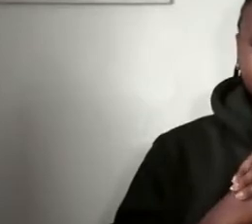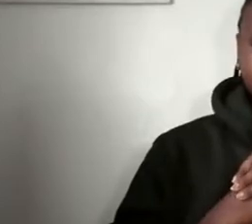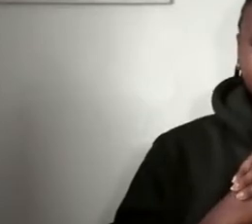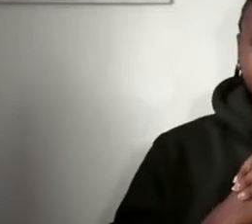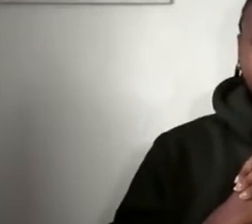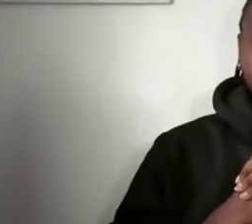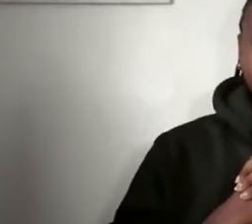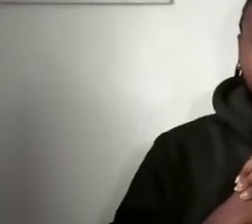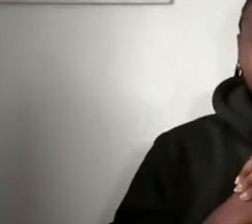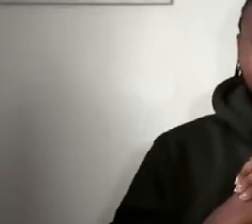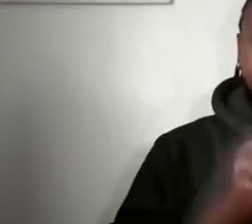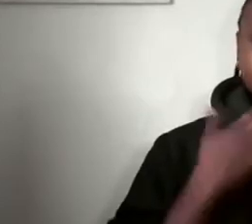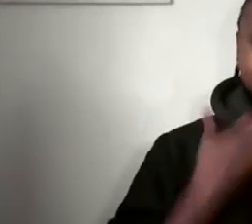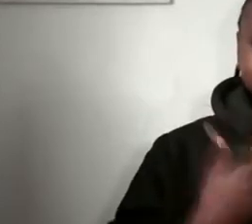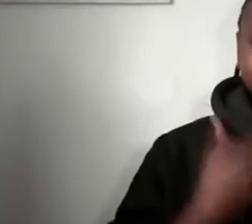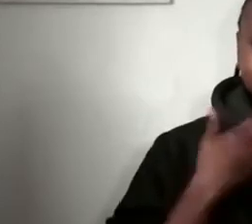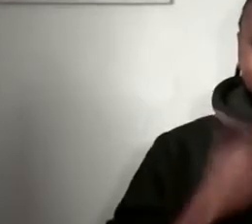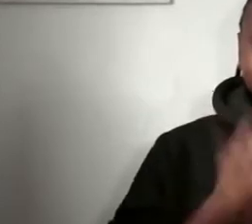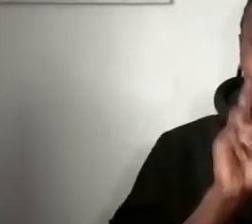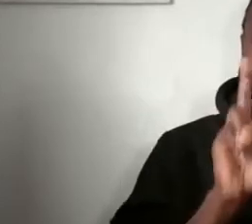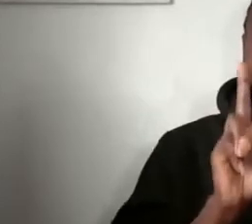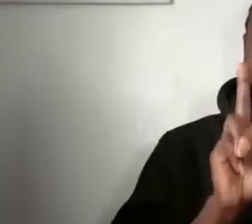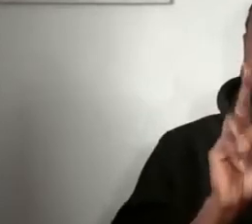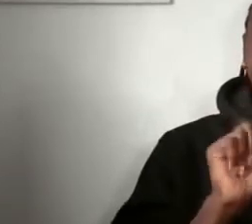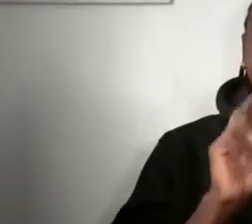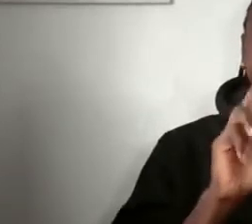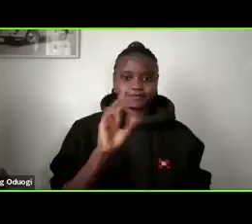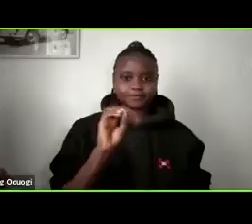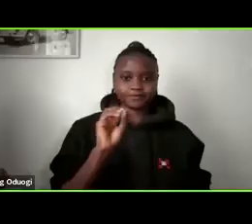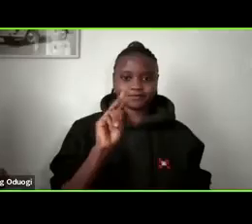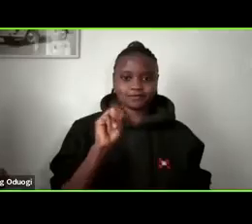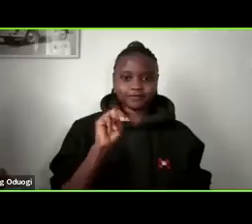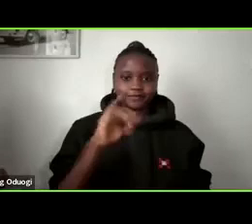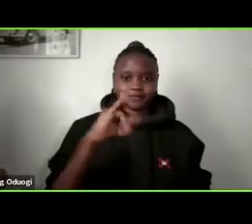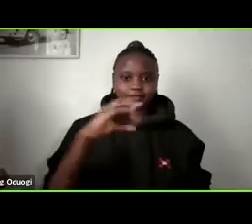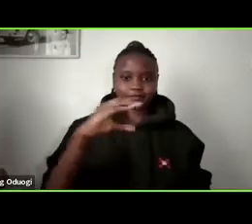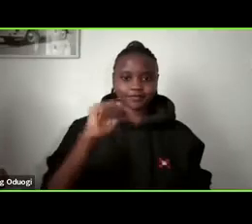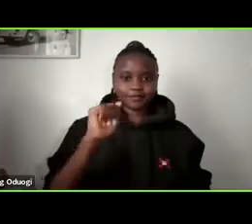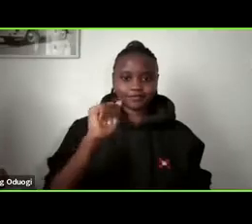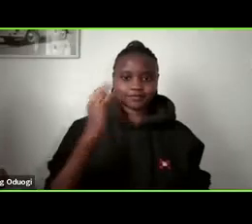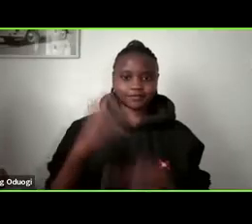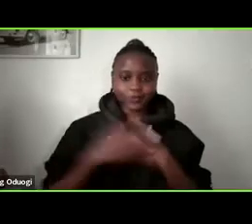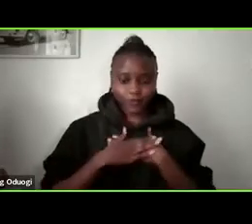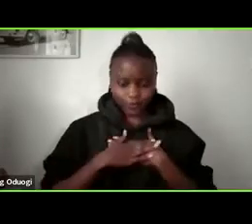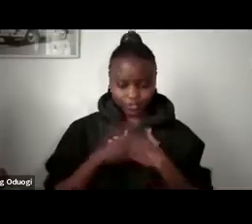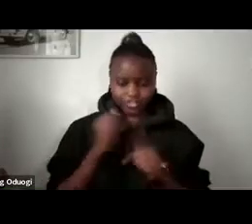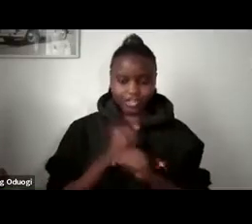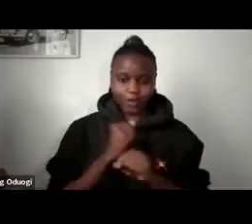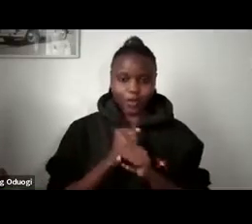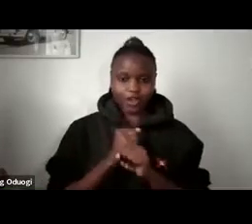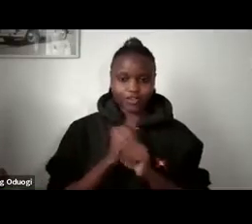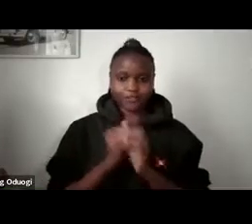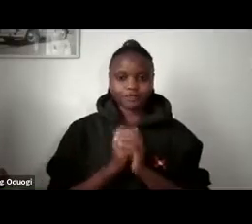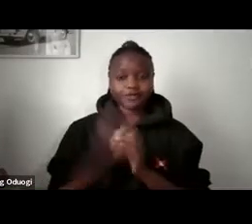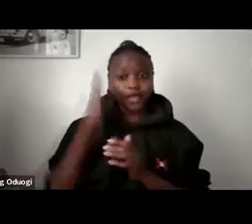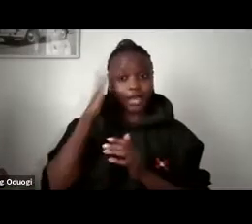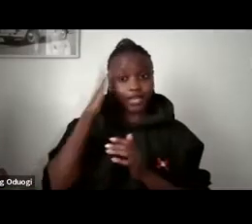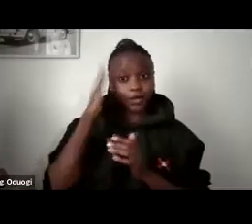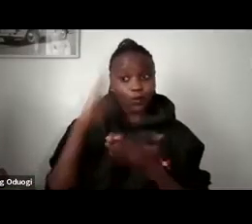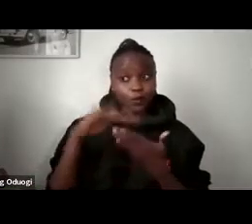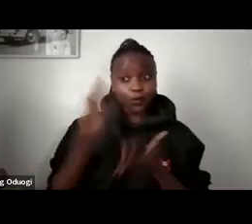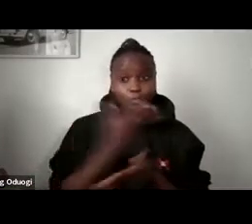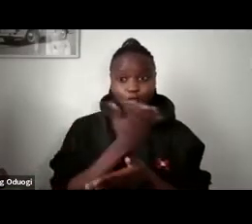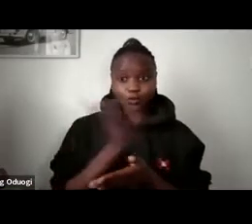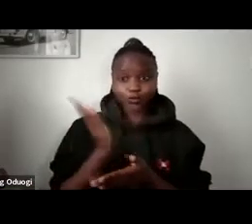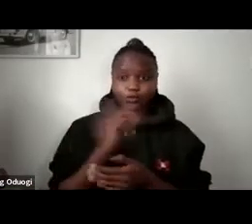Thank you, Veronica, for that. We really, really appreciate the work we do. I know most of you are wondering